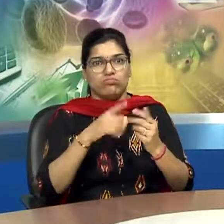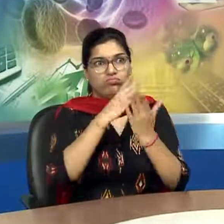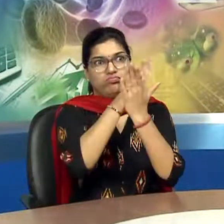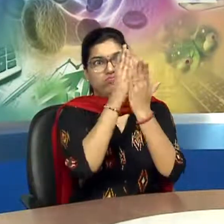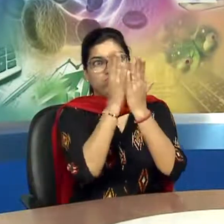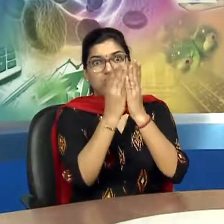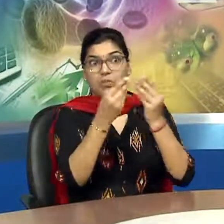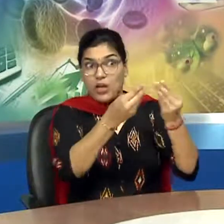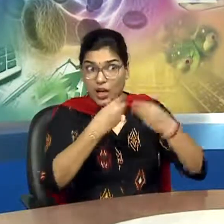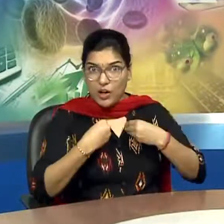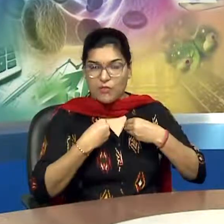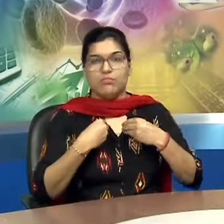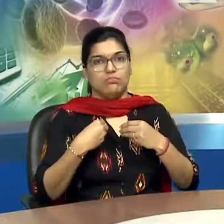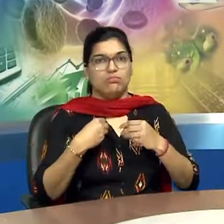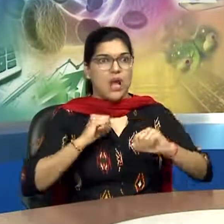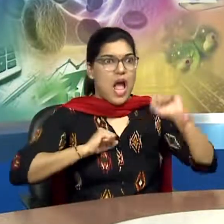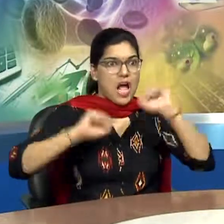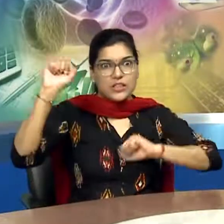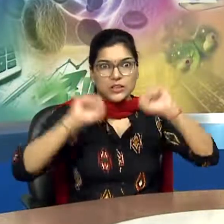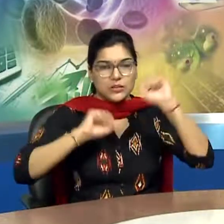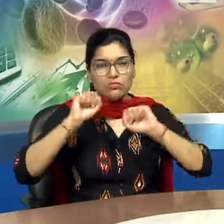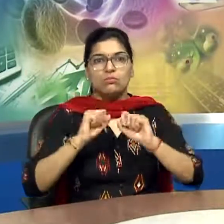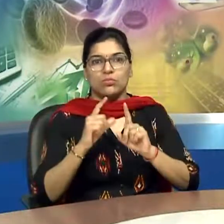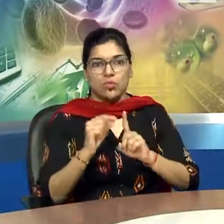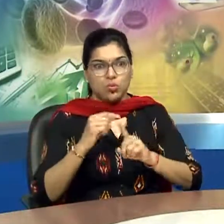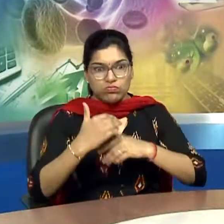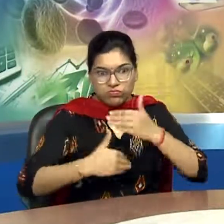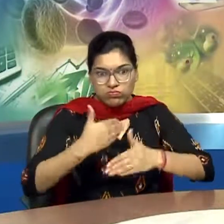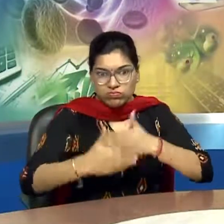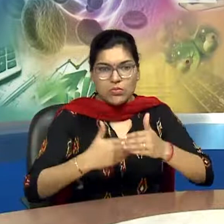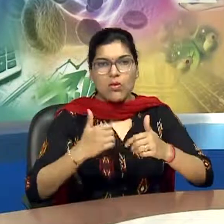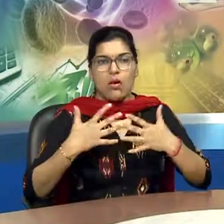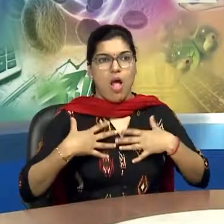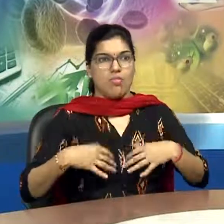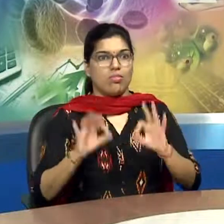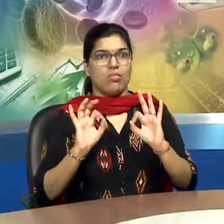that is regimen. As a person needs to be